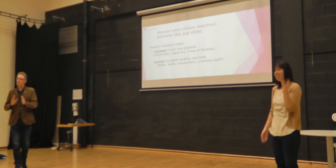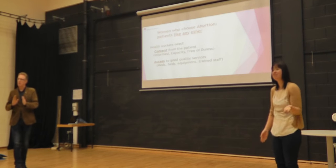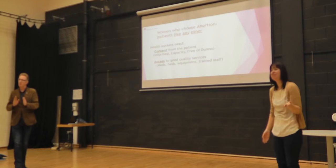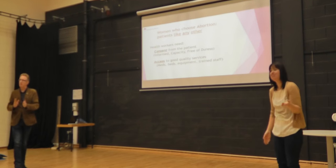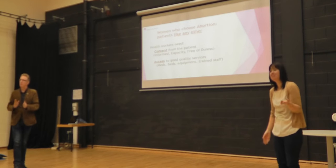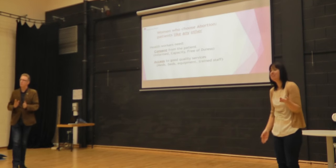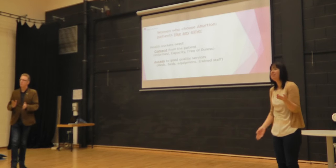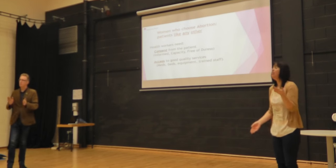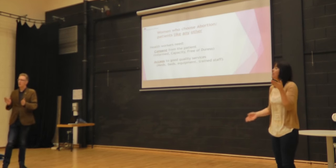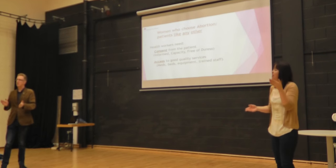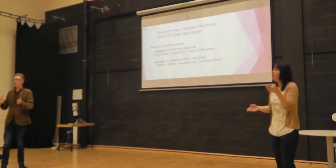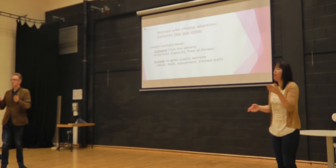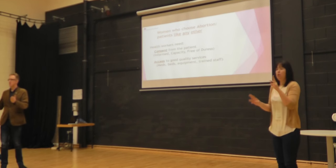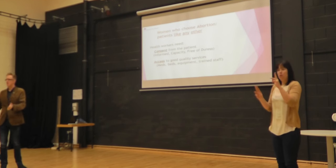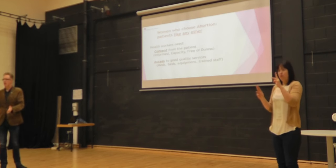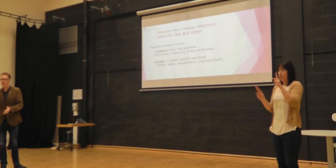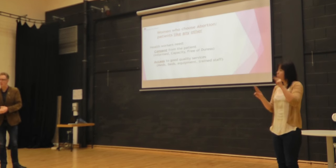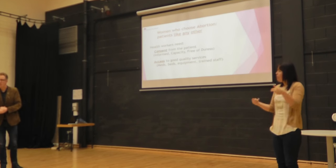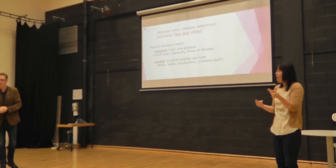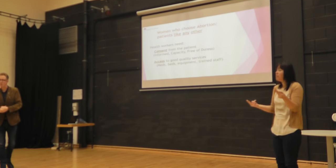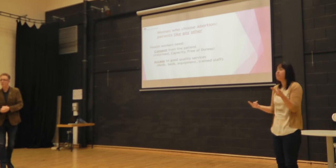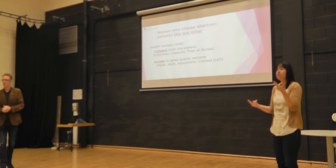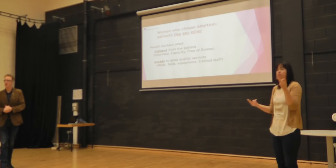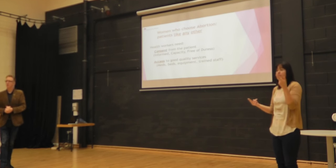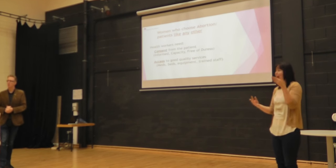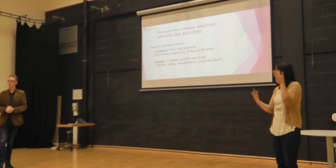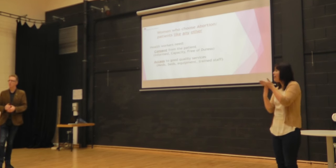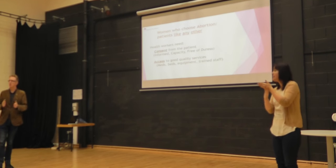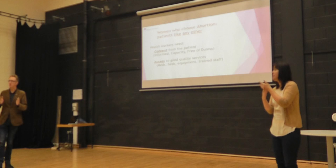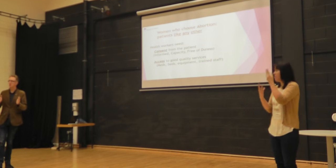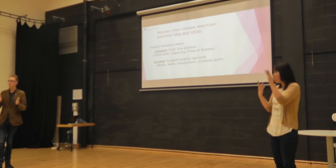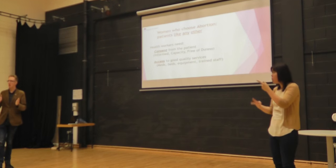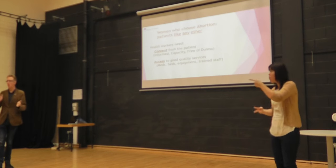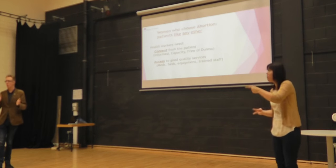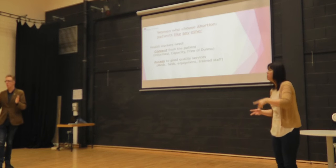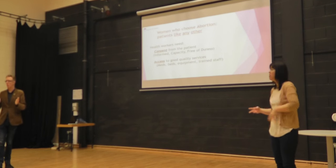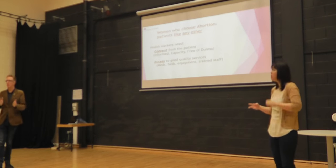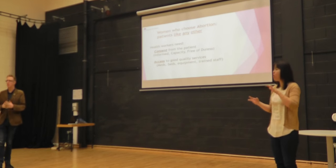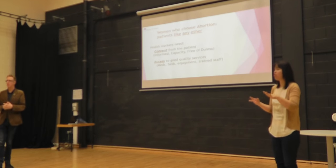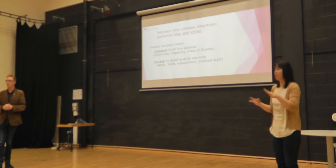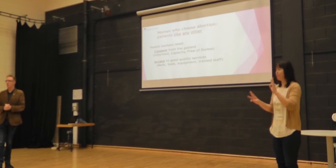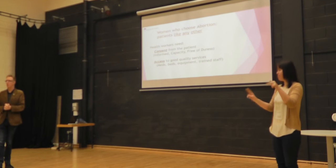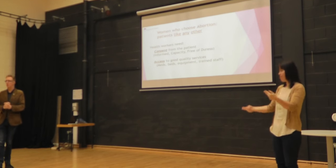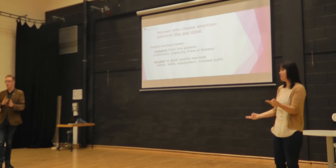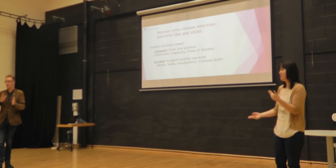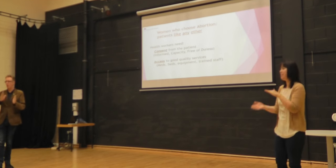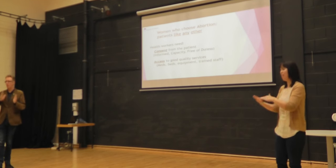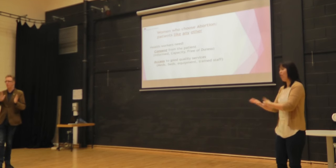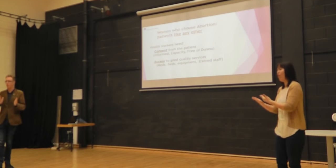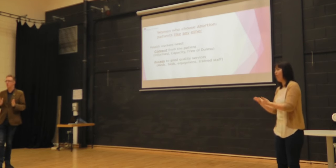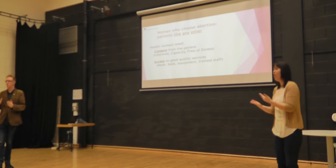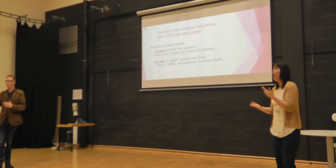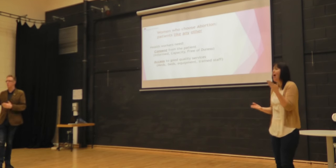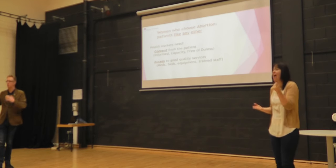Certainly, they're illegal for people to access when they want to have an abortion. We reckon